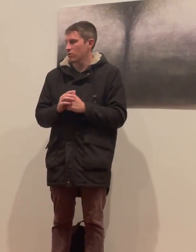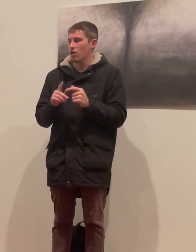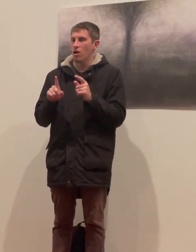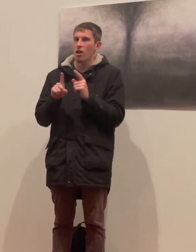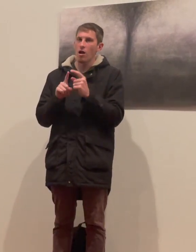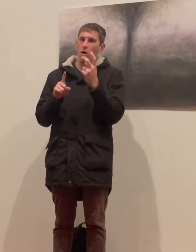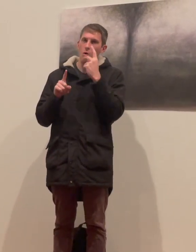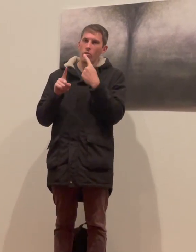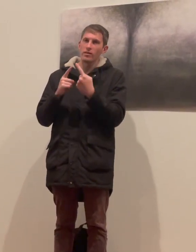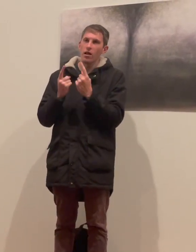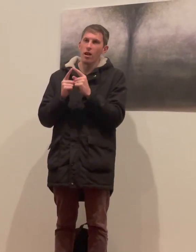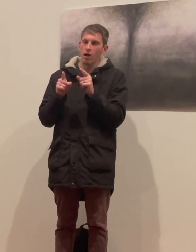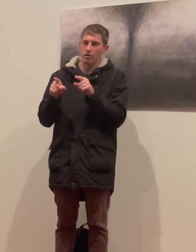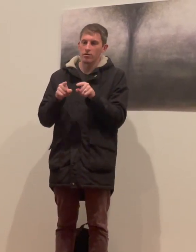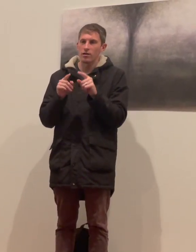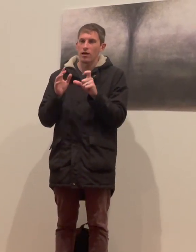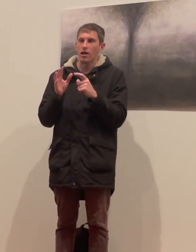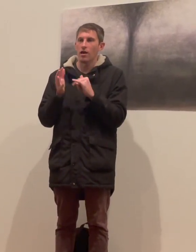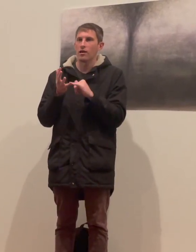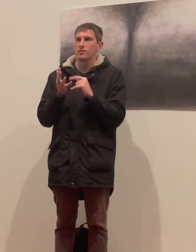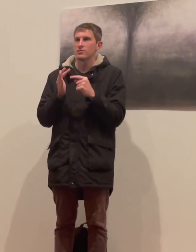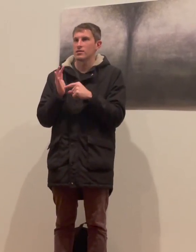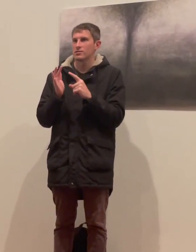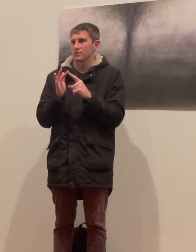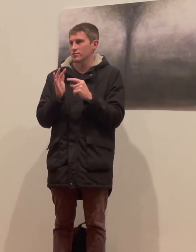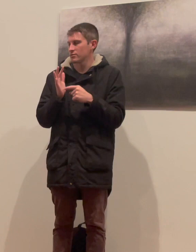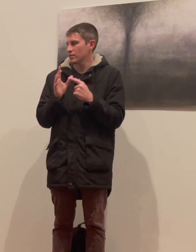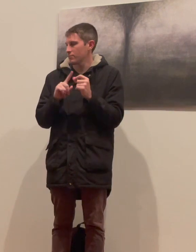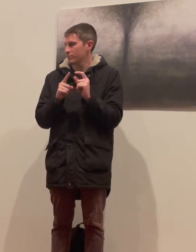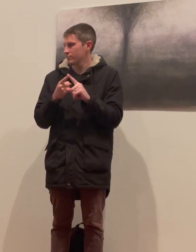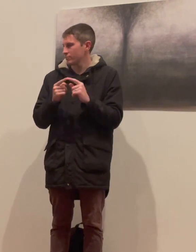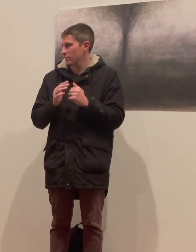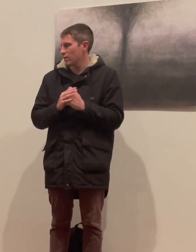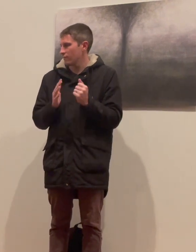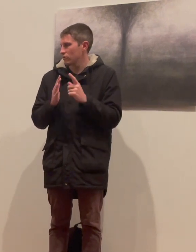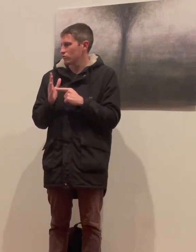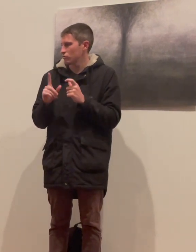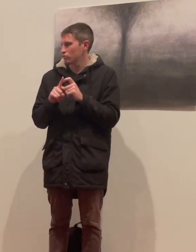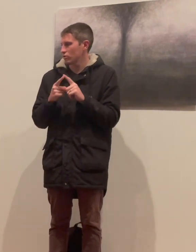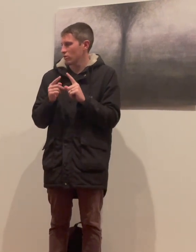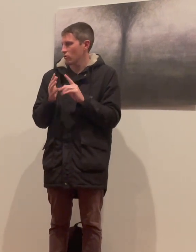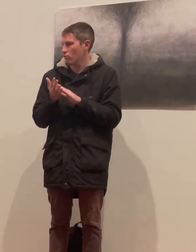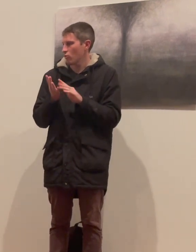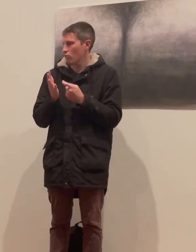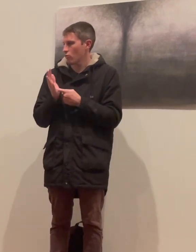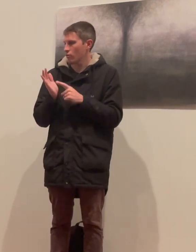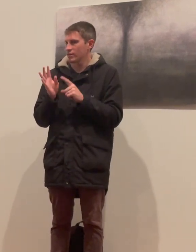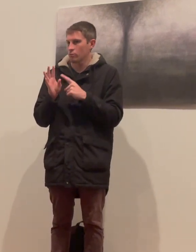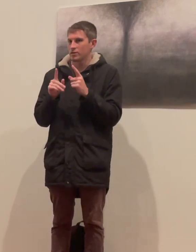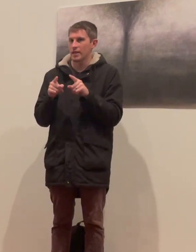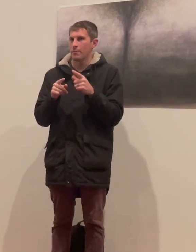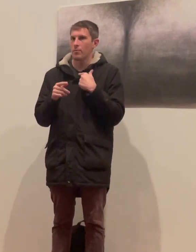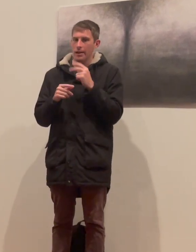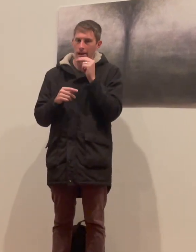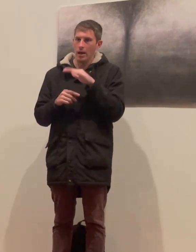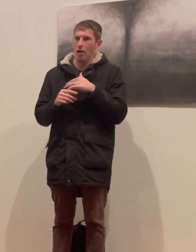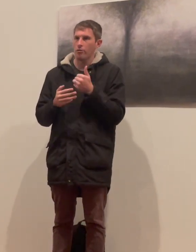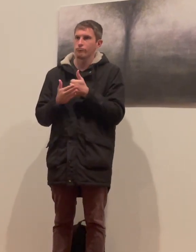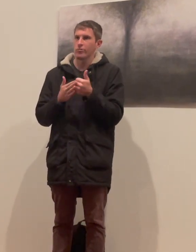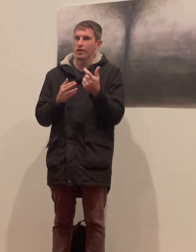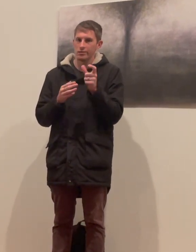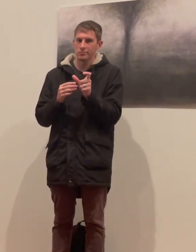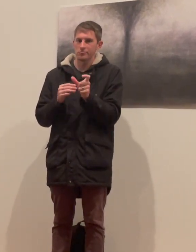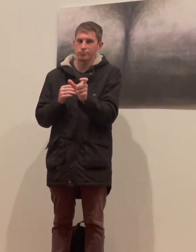tapes. I remember having the Jane Hurley tape as a little kid. I used to play the tape in the